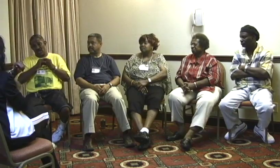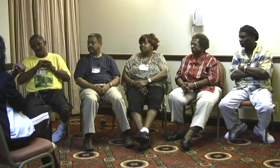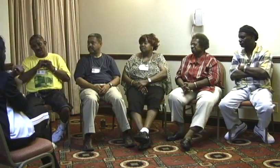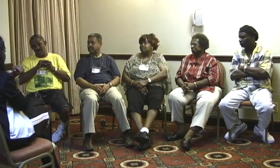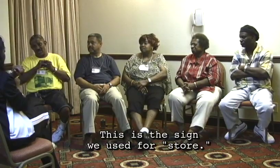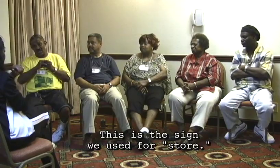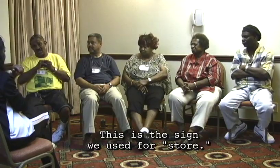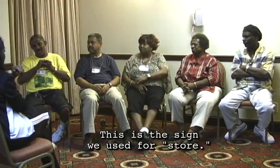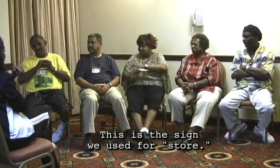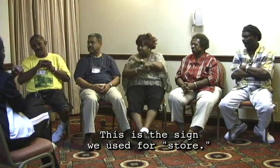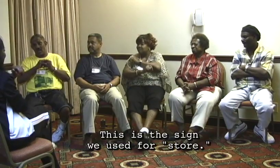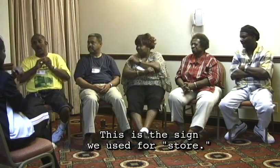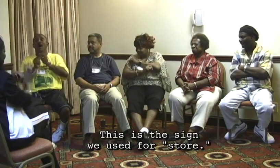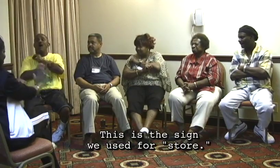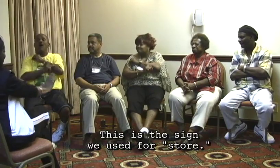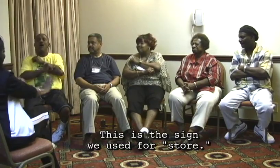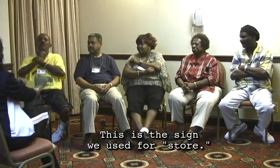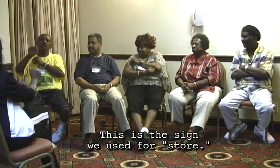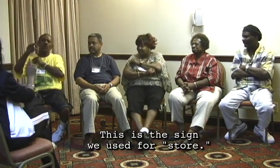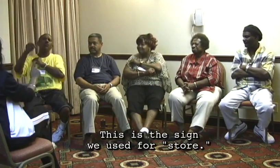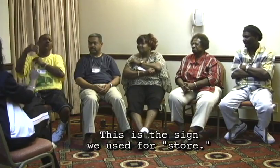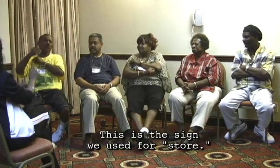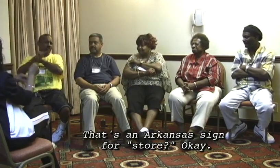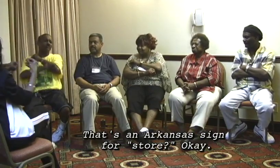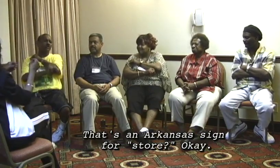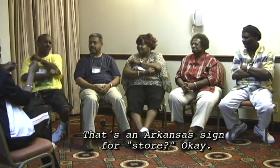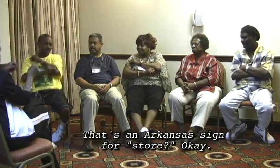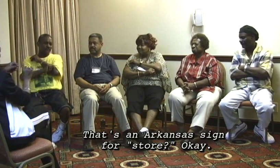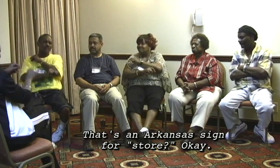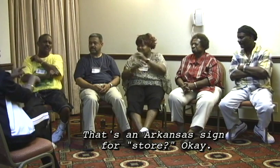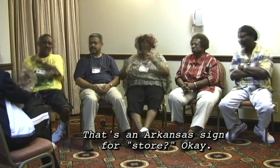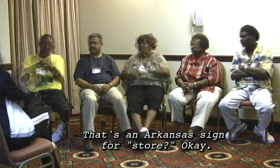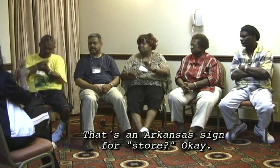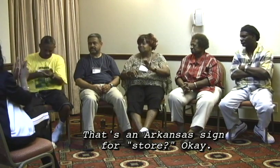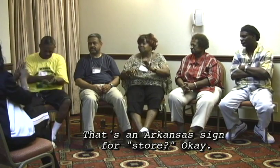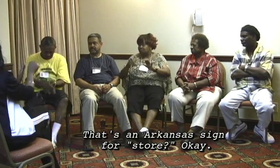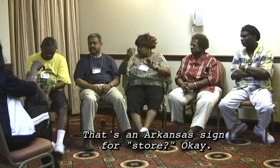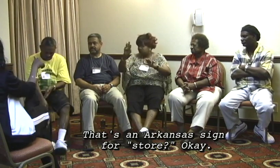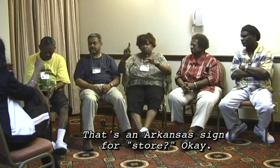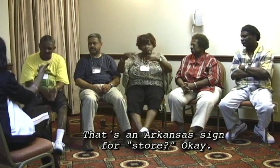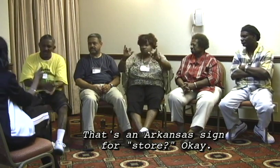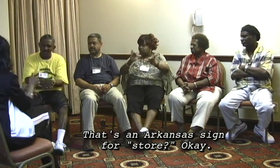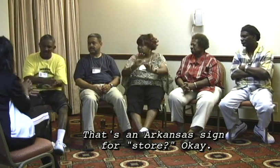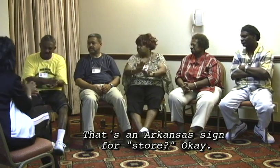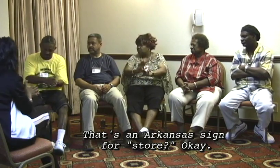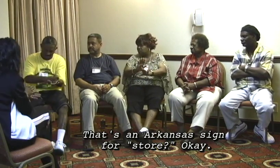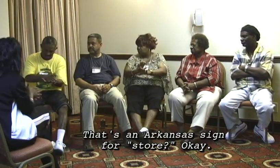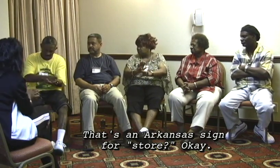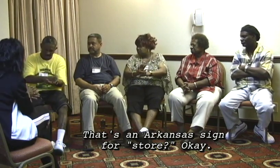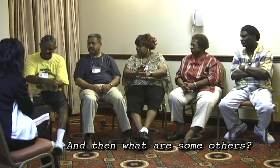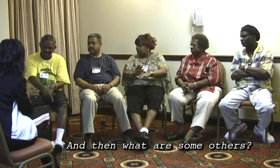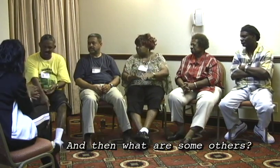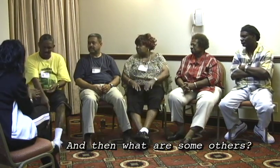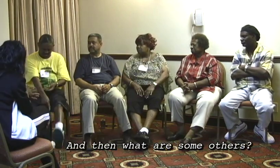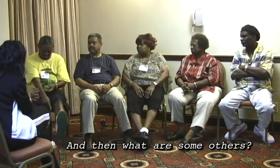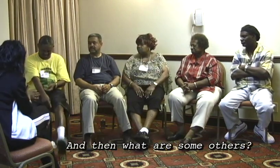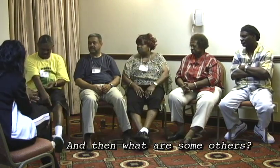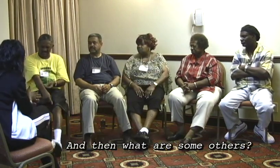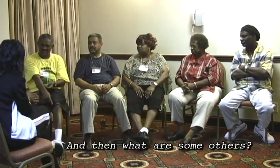Right, Oh, this so is the that's sign your we use sign for for store. store. Mhm, That's an store. Arkansas sign The for store? Right. Oh, okay. Yeah. And then And what are there's some also others? an